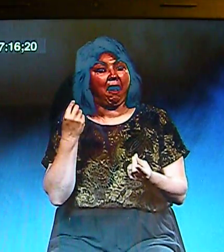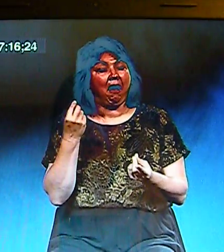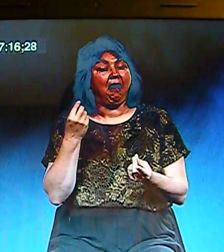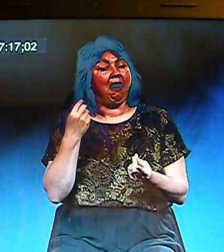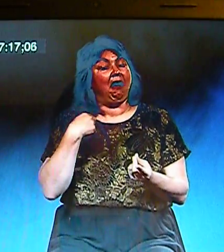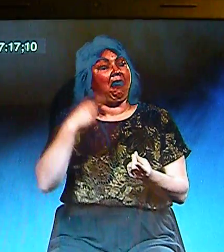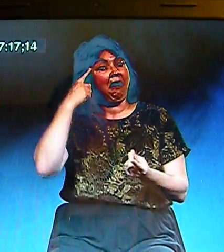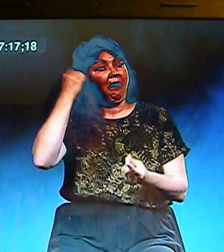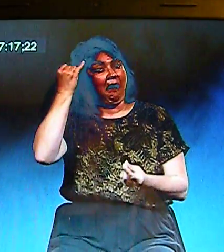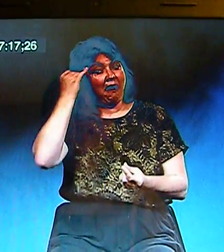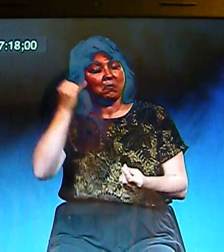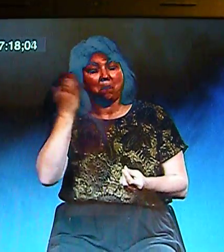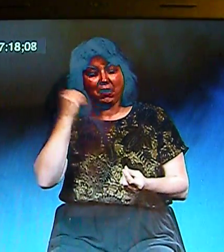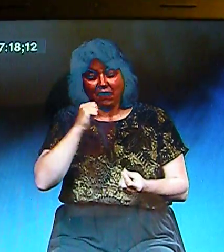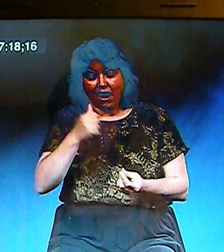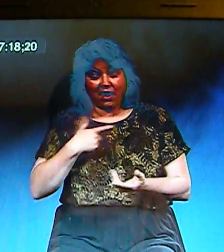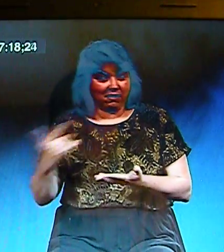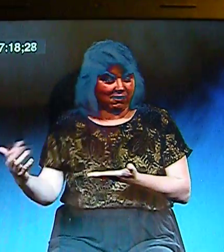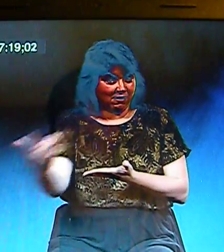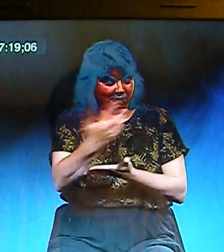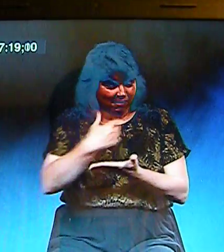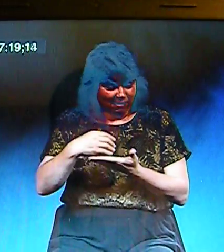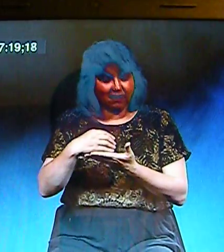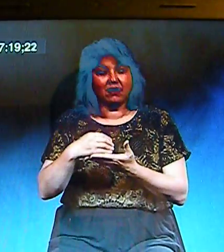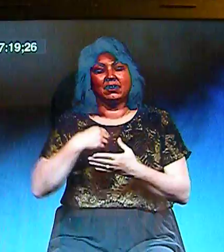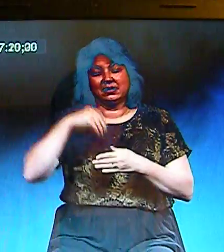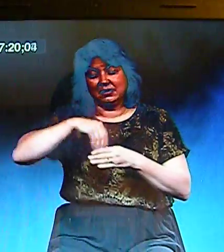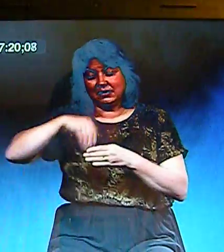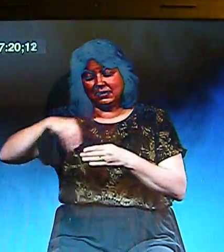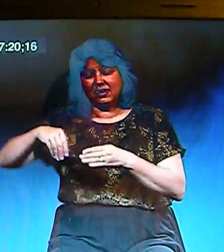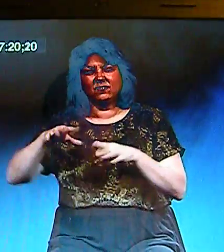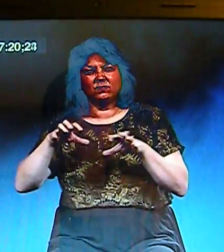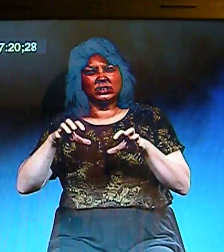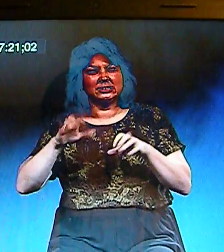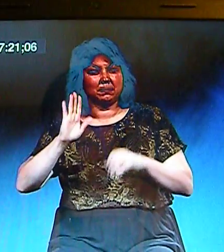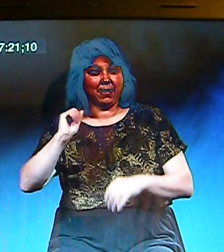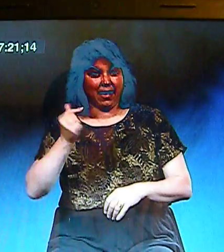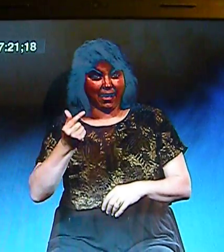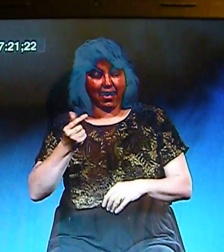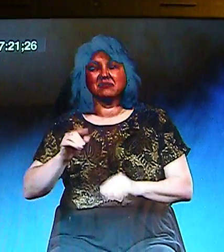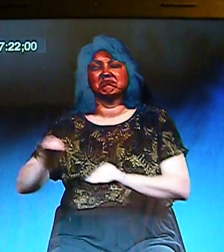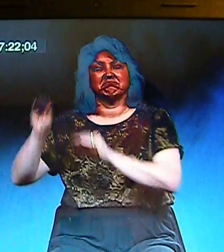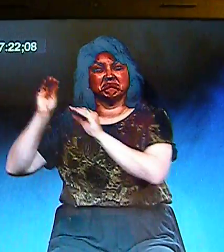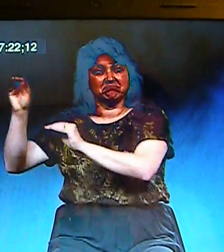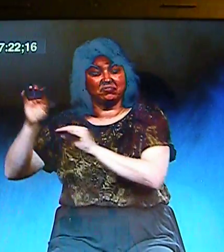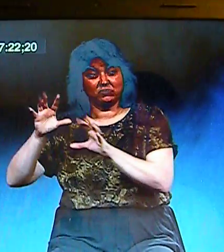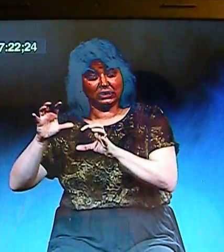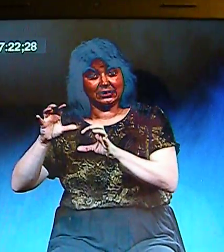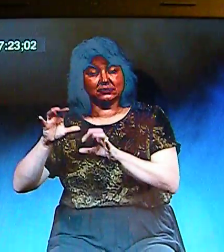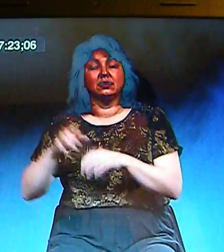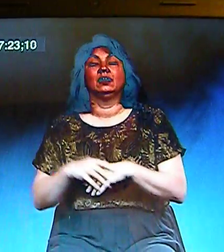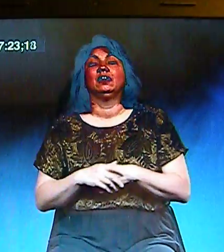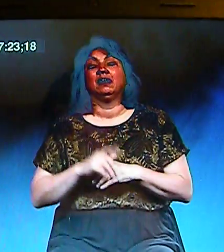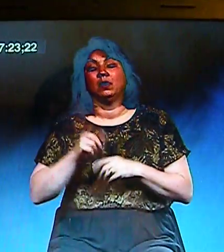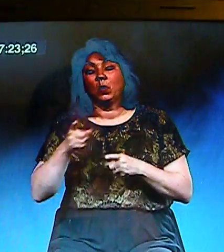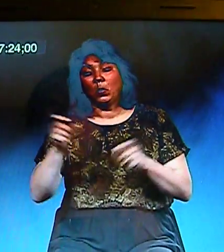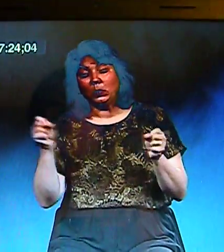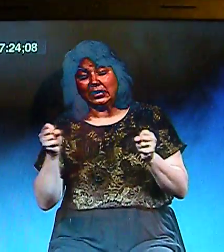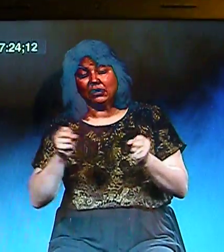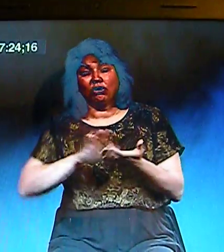want them to go to waste. So I got the idea of, getting all peppers and gathering them, and